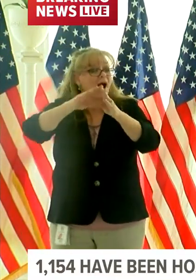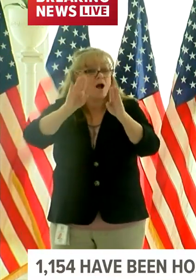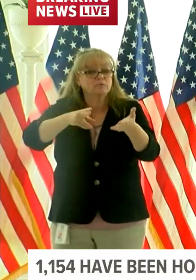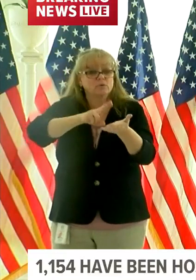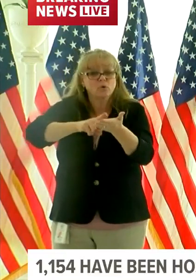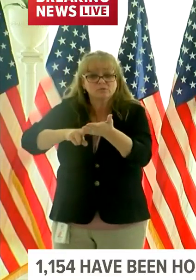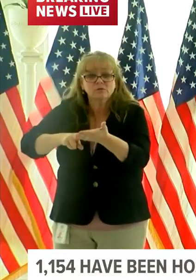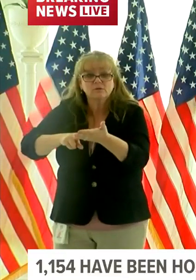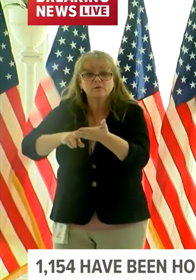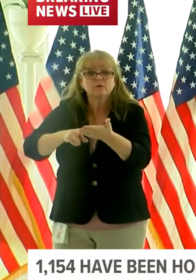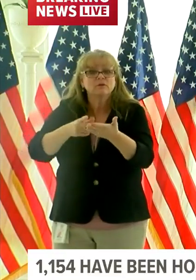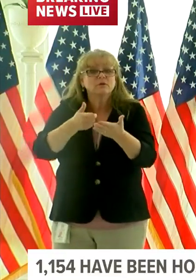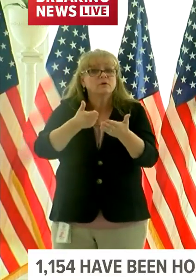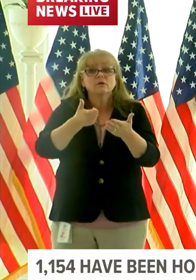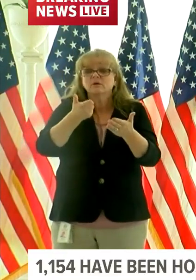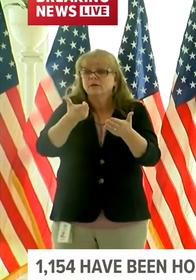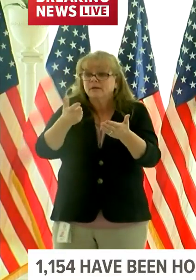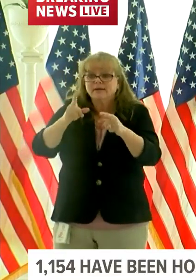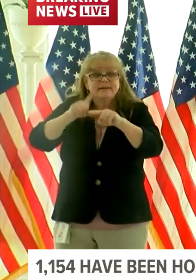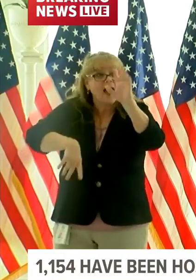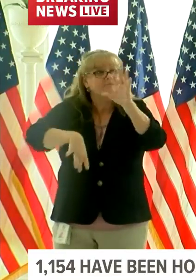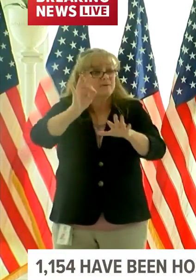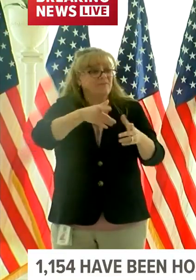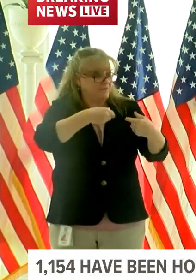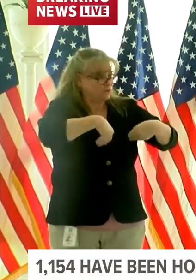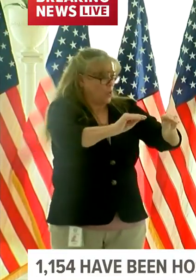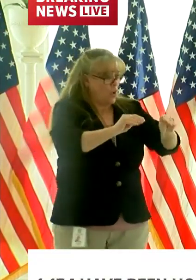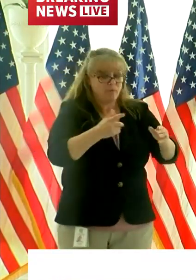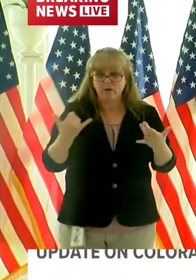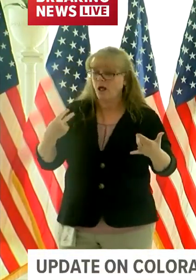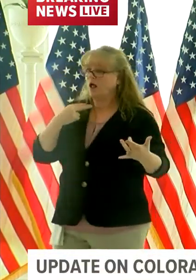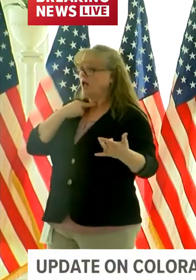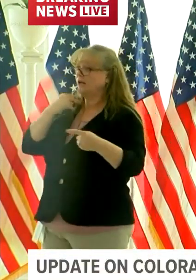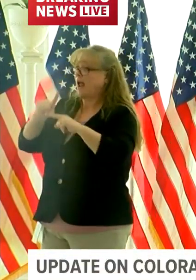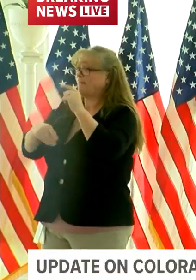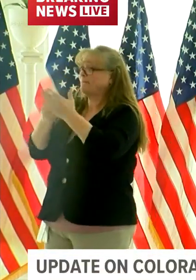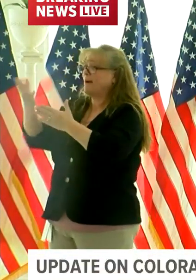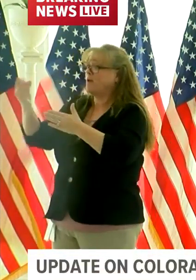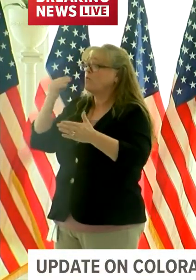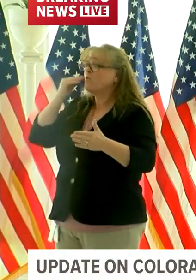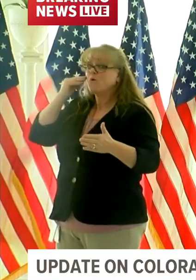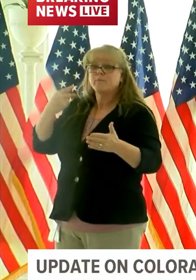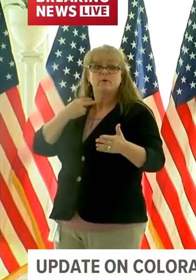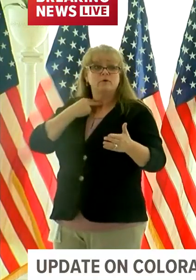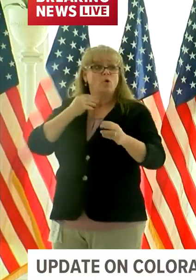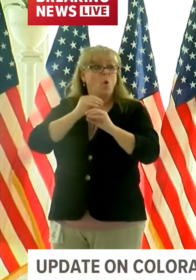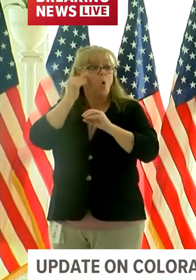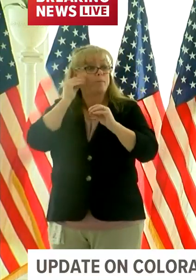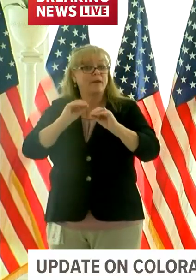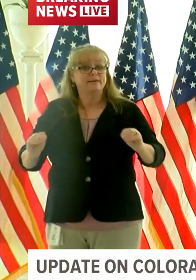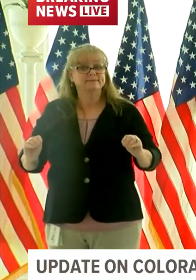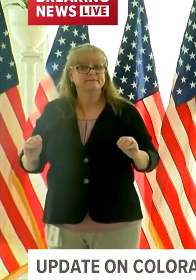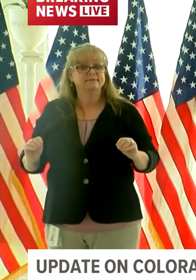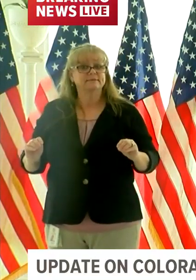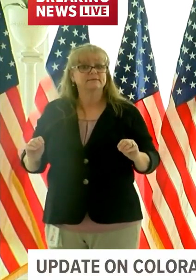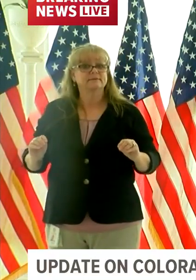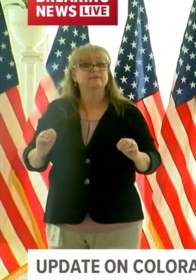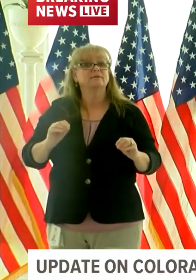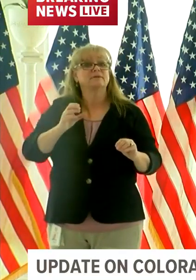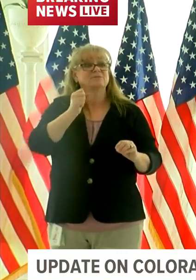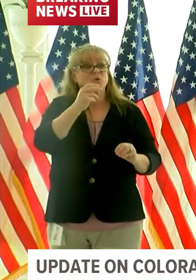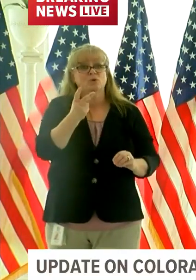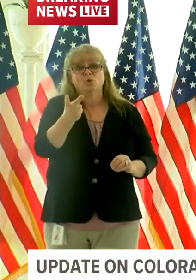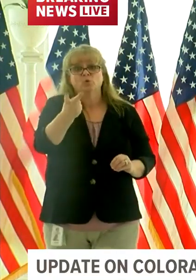housing. And I'm hearing stories from at least 2 families right now that they expect to be homeless within 2 weeks. Is that what your intention